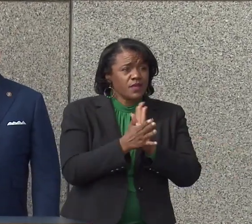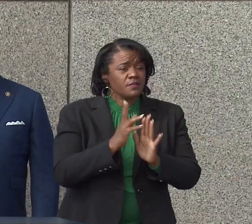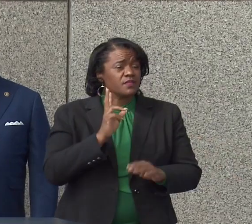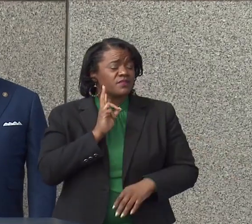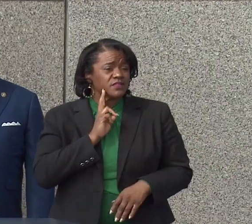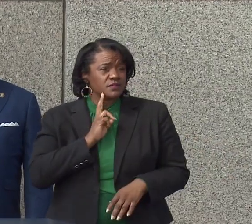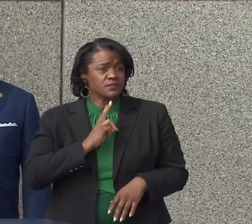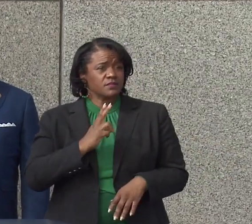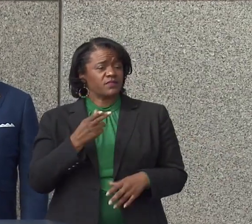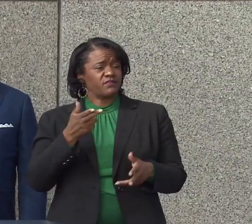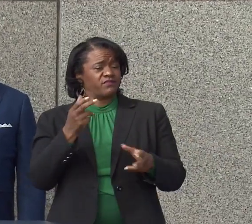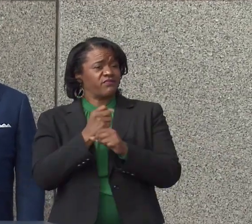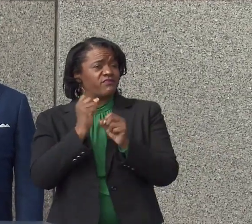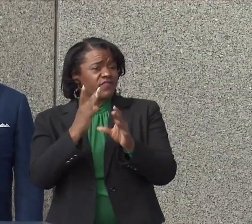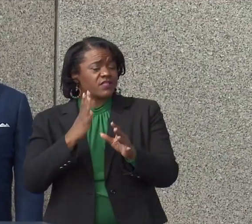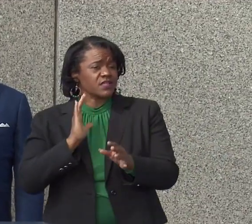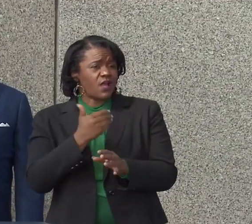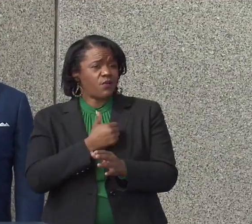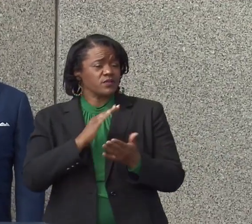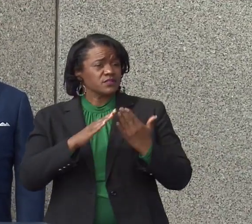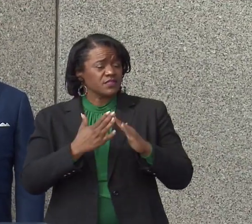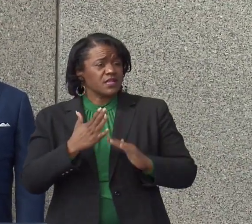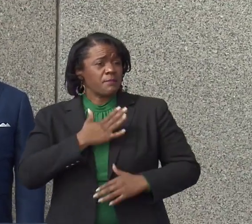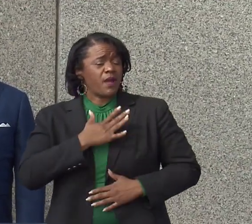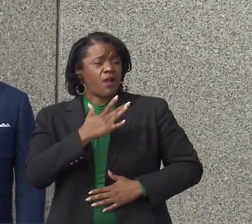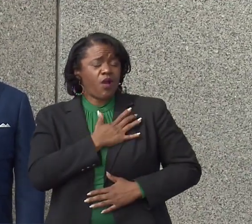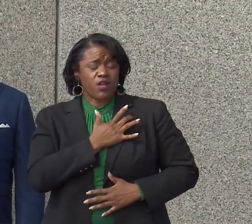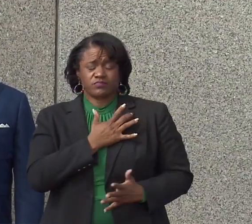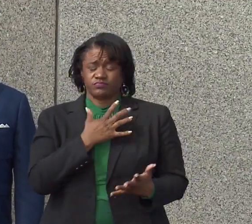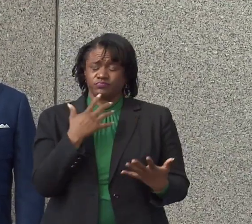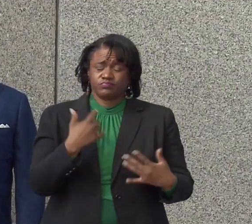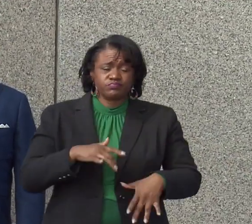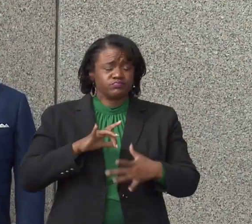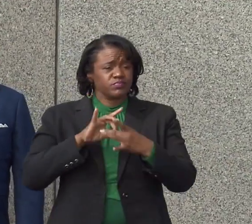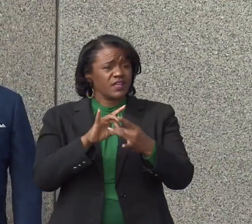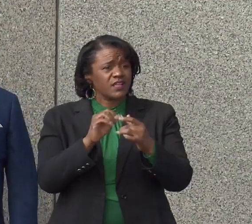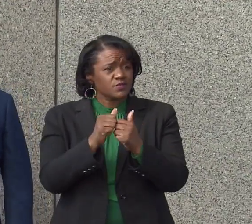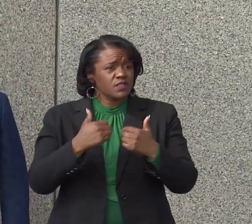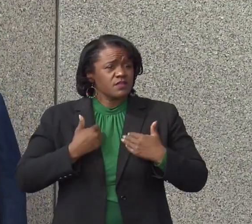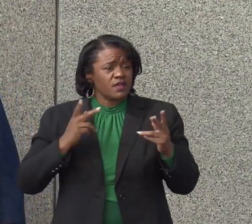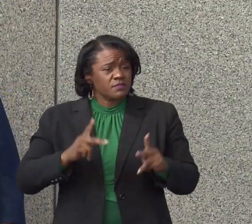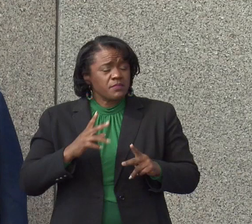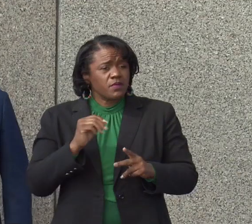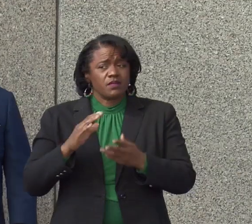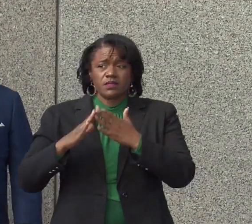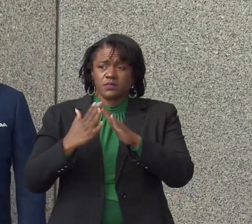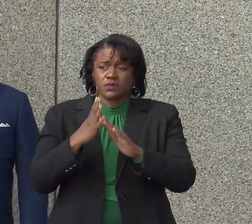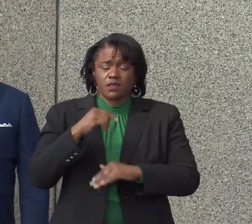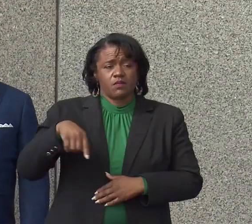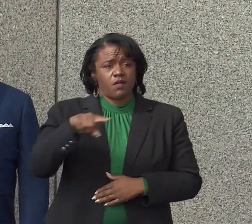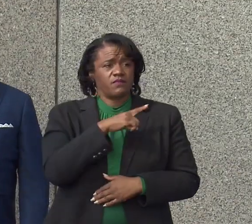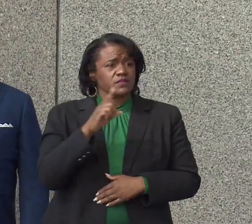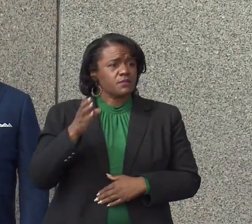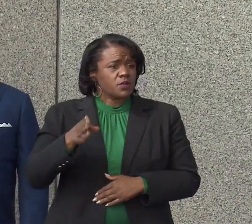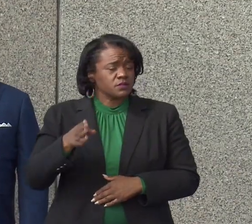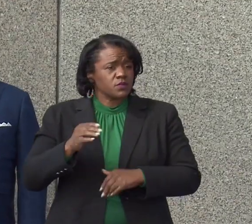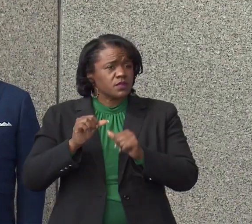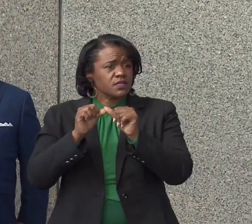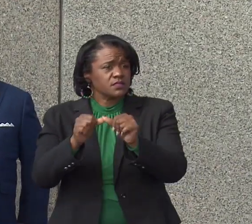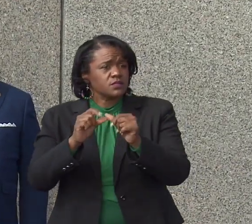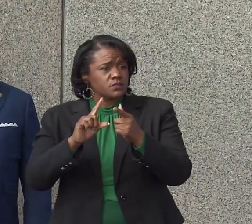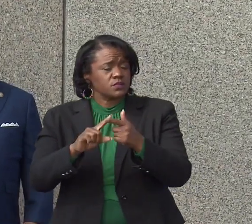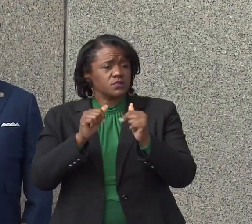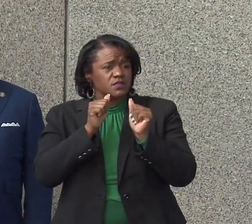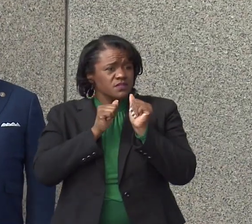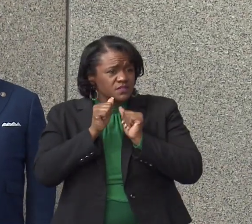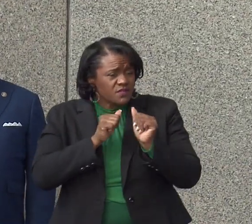of violence in our city. My heart goes out to the young people, their family, and our community, and all of us in Baltimore who continue to